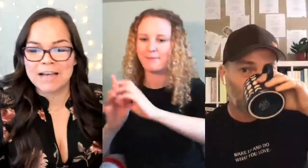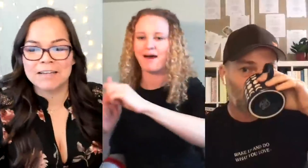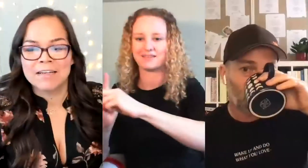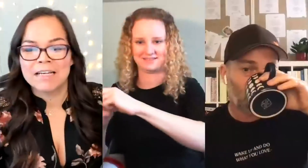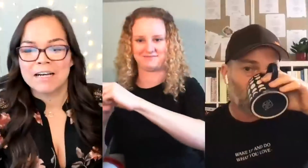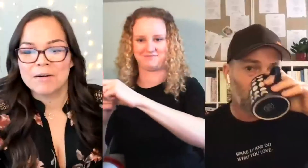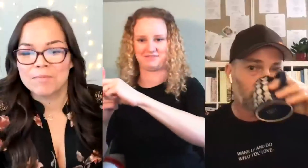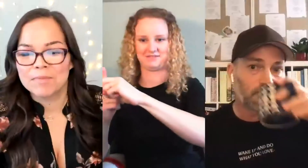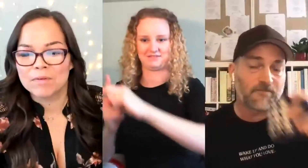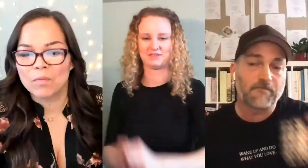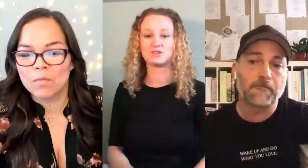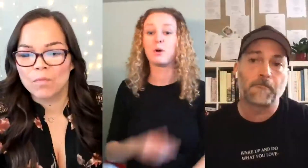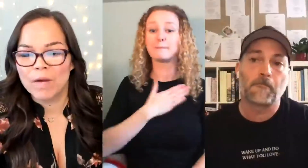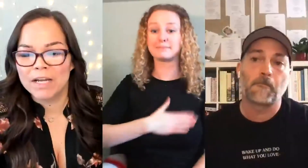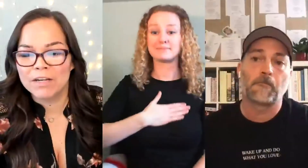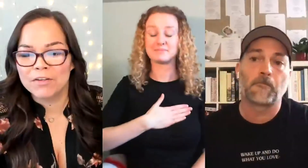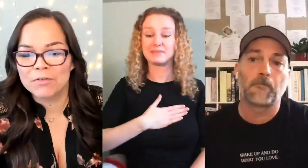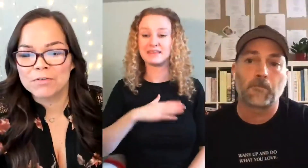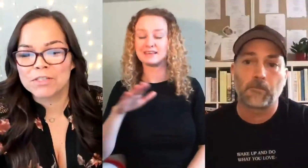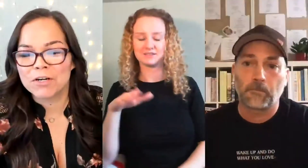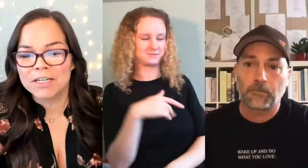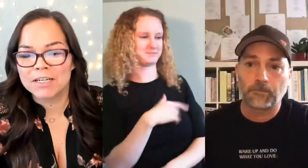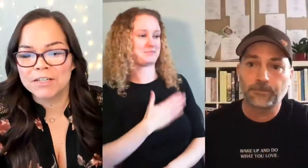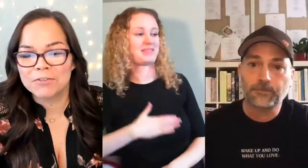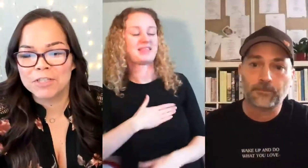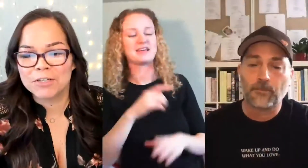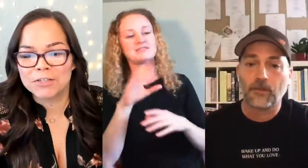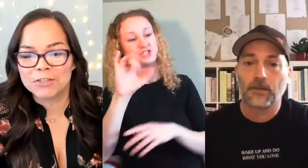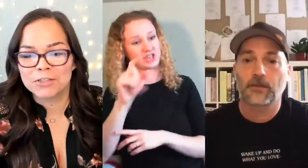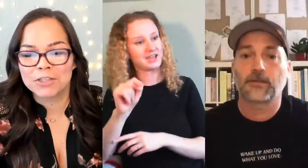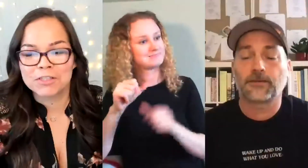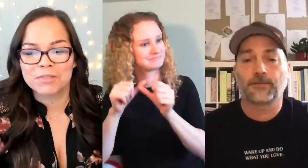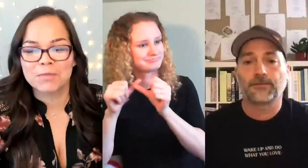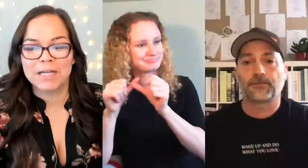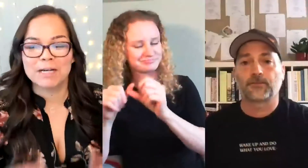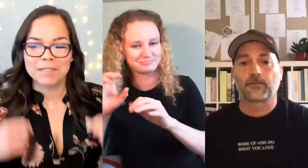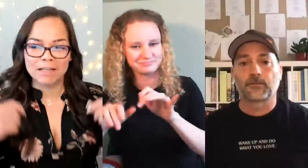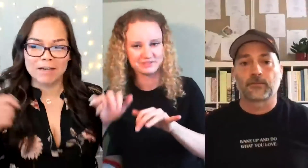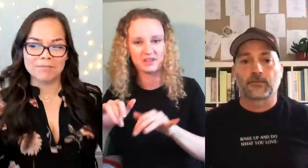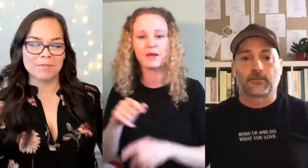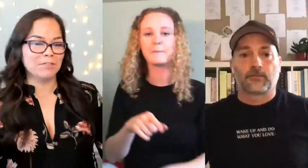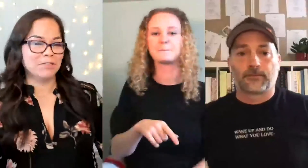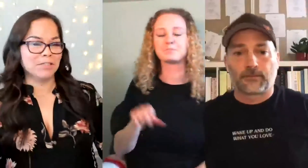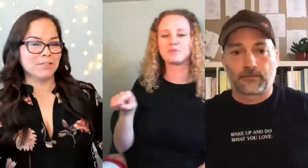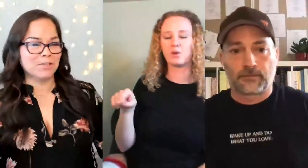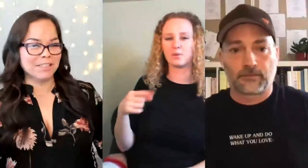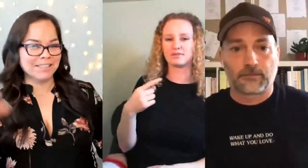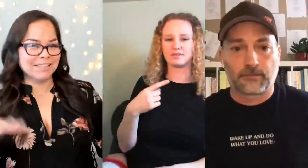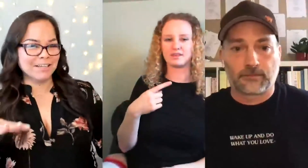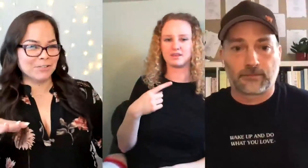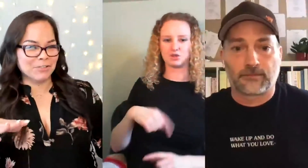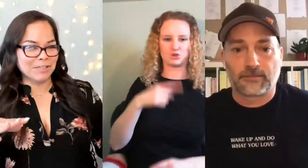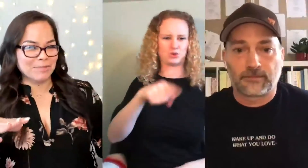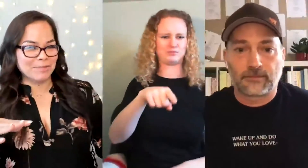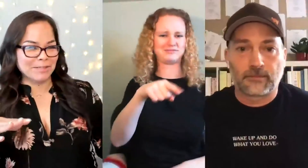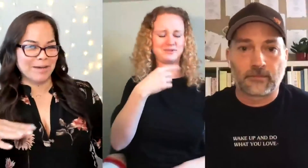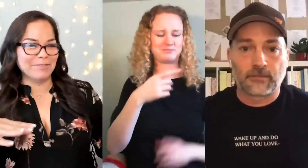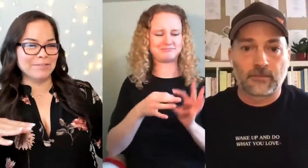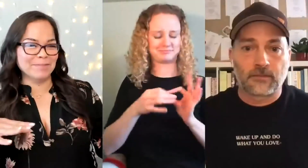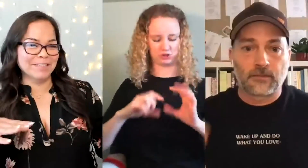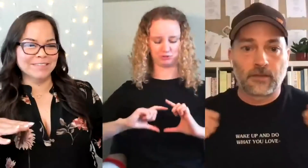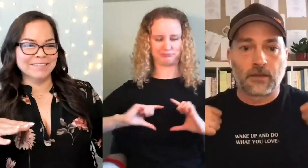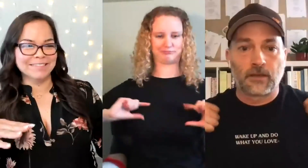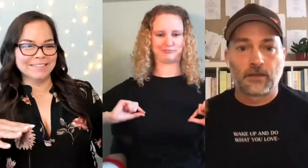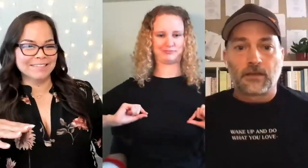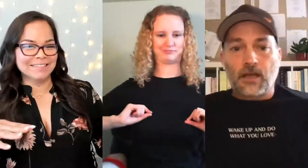the chat. When you started, you shared your shirt, Wake Up and Love What You Do. So is this like a shirt that people can buy